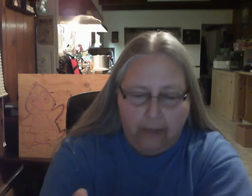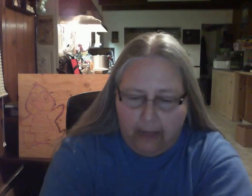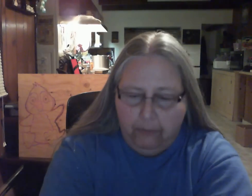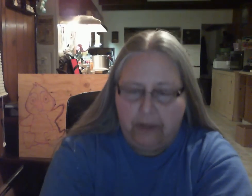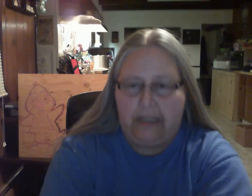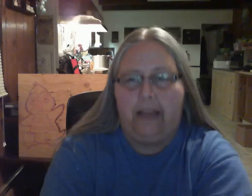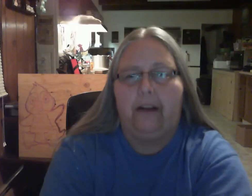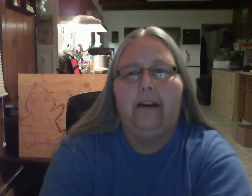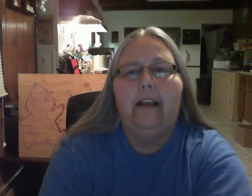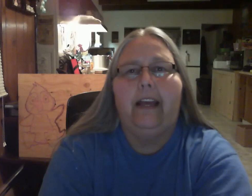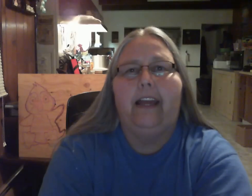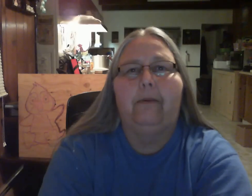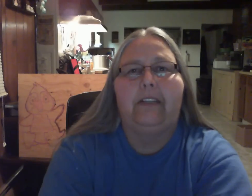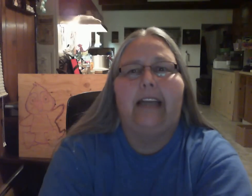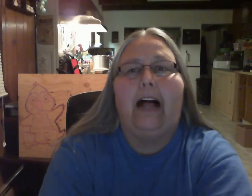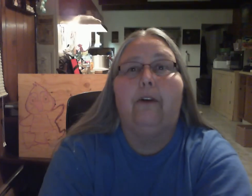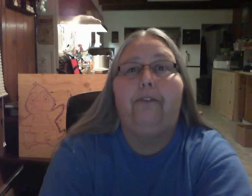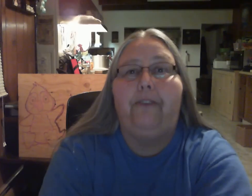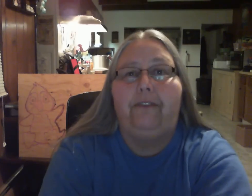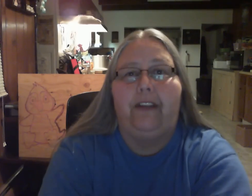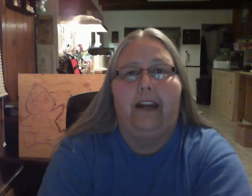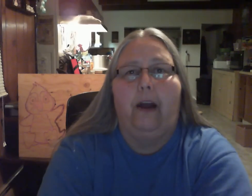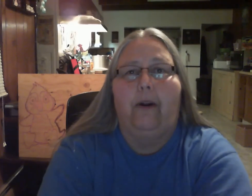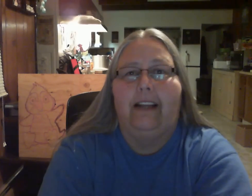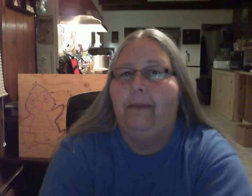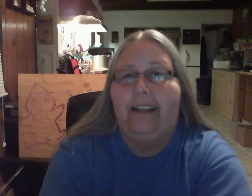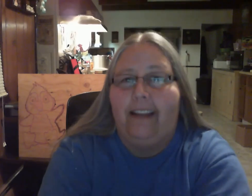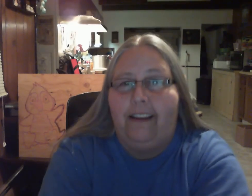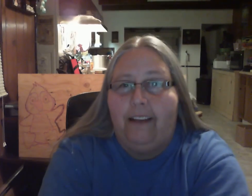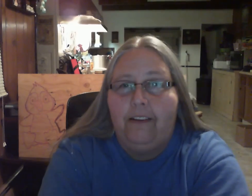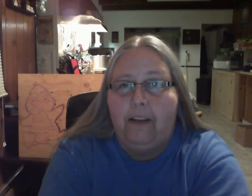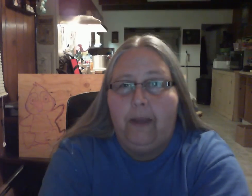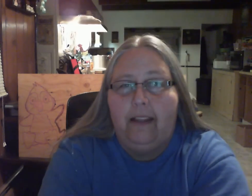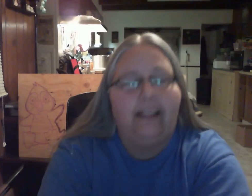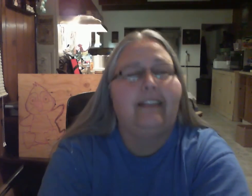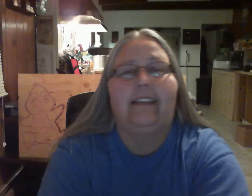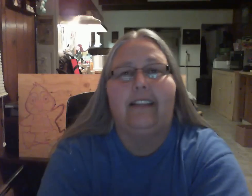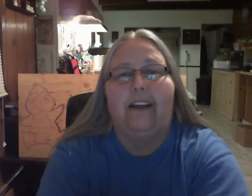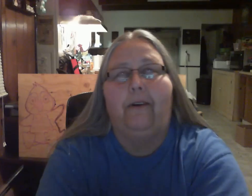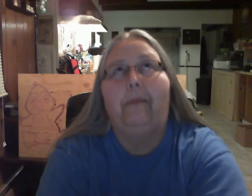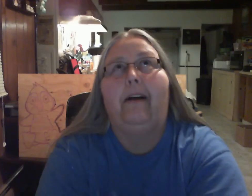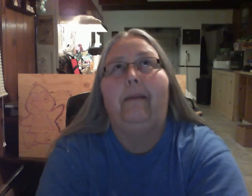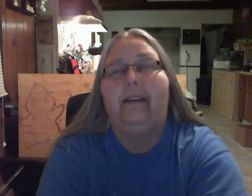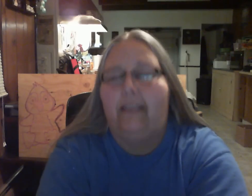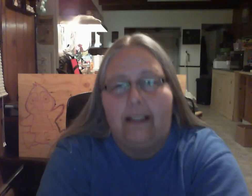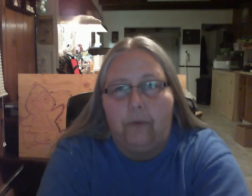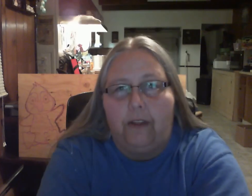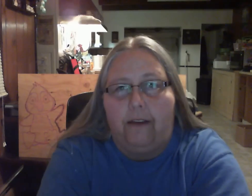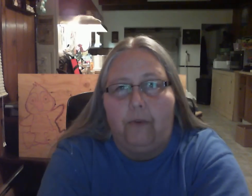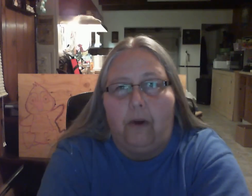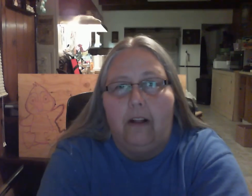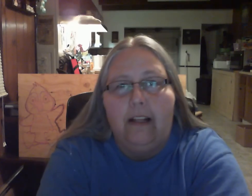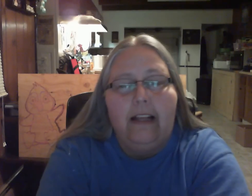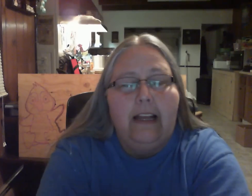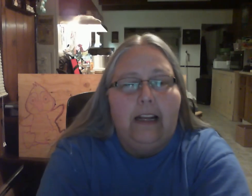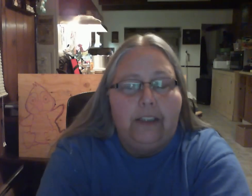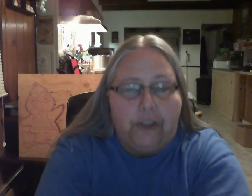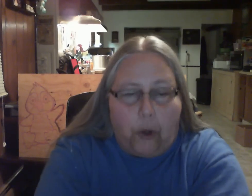i'm gonna stay there and it was a dollar 50 an hour i mean are you kidding me that's that's how i mean that's really off the wall so